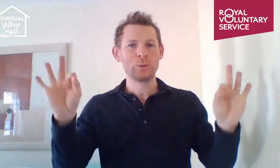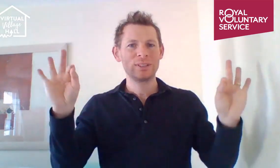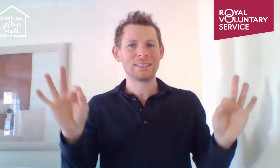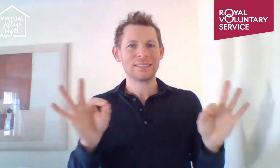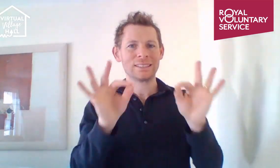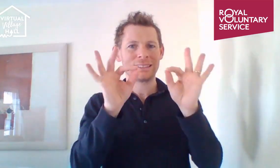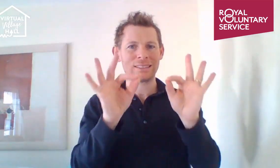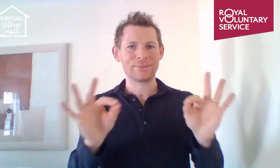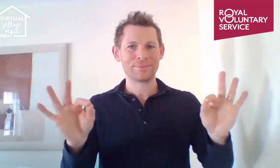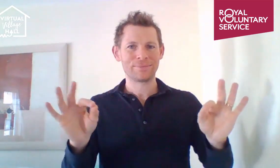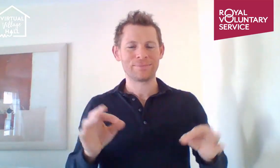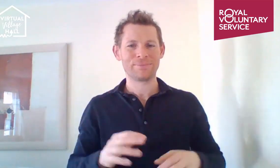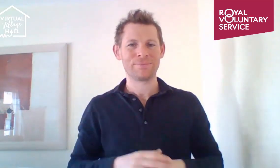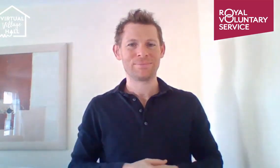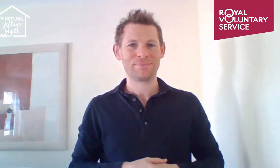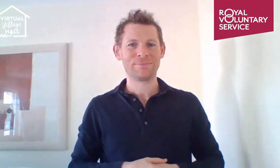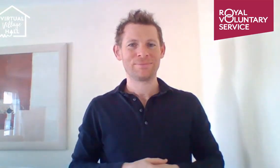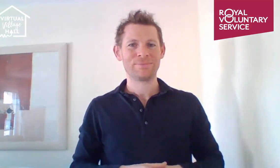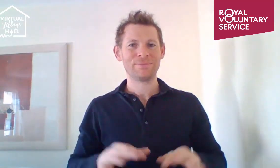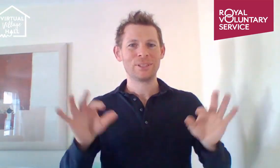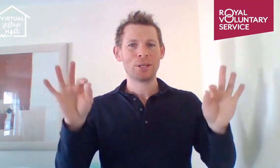or music, of course, depending on where you are.